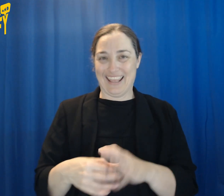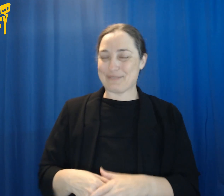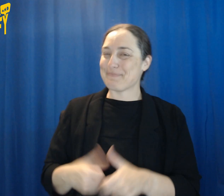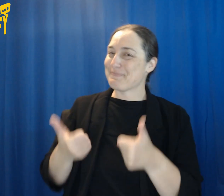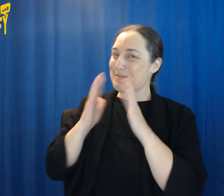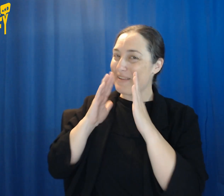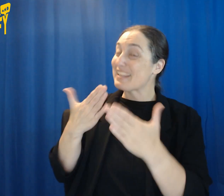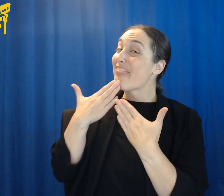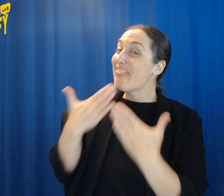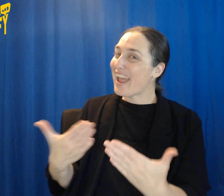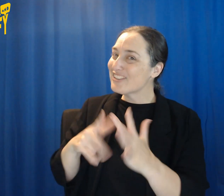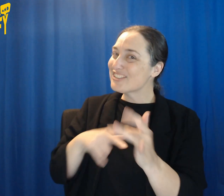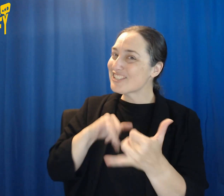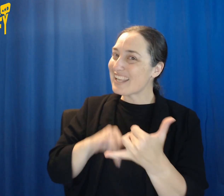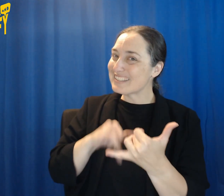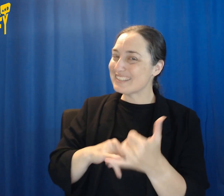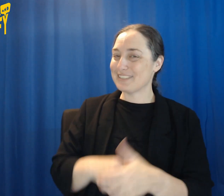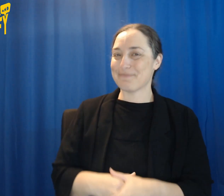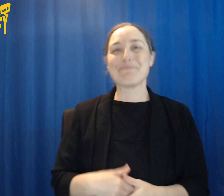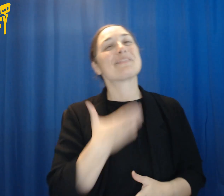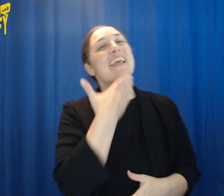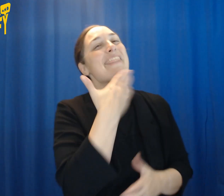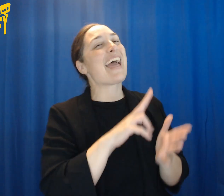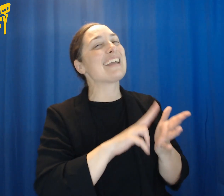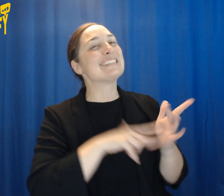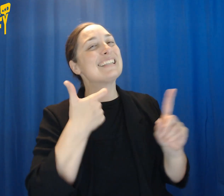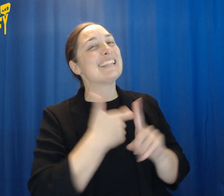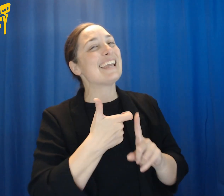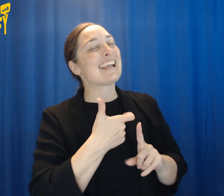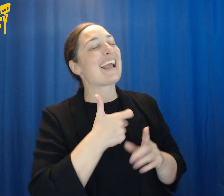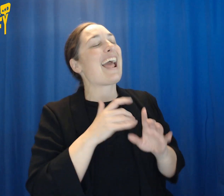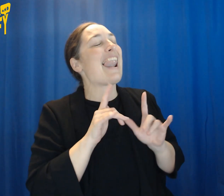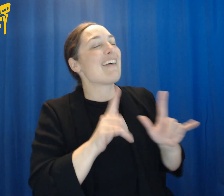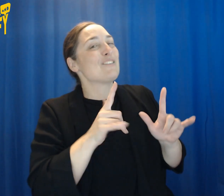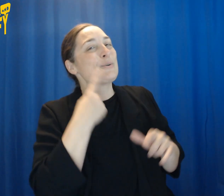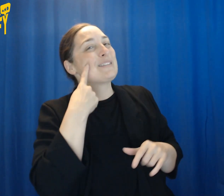much, Jess. Thank you, Nick. Love you. See you later. Bye.